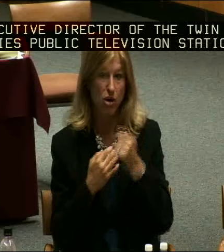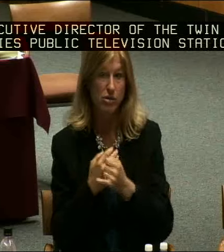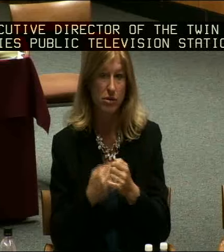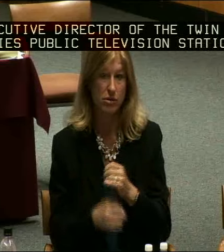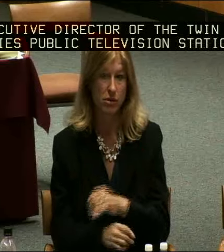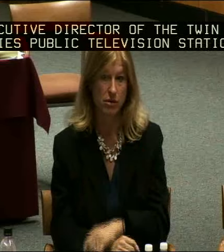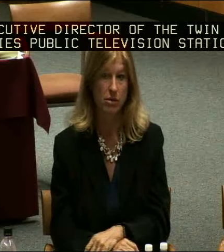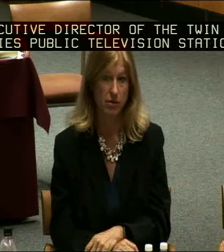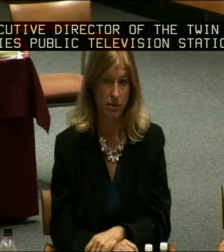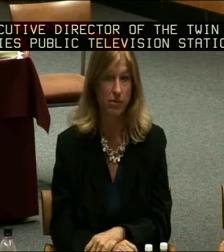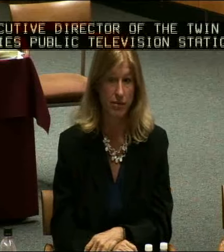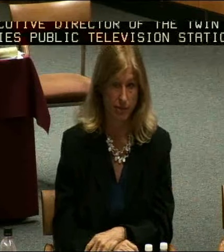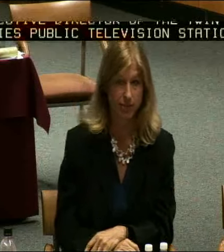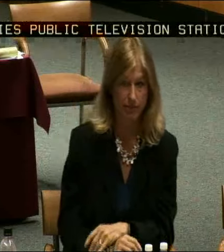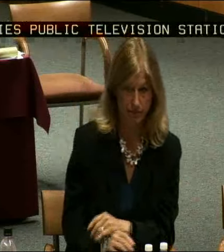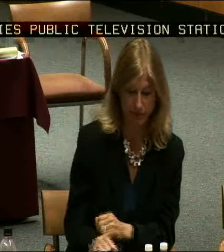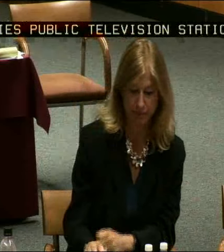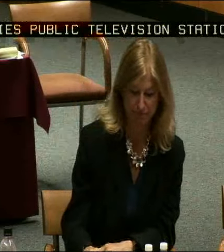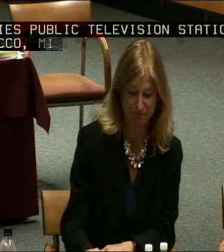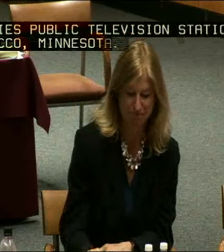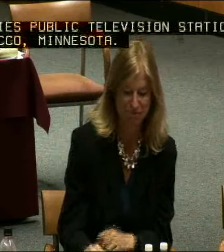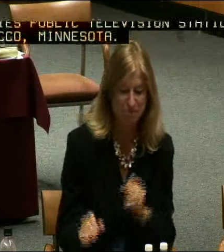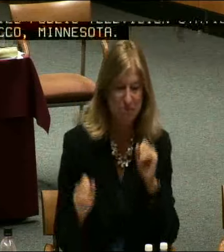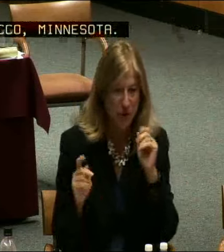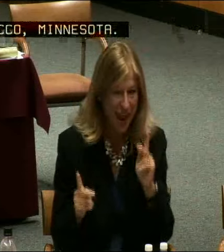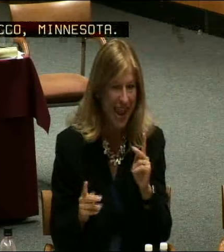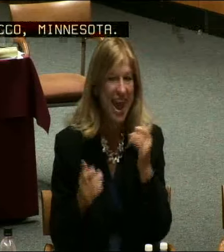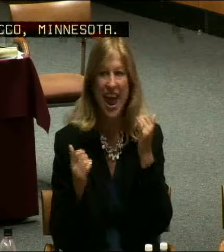And she is involved with their multilingual alerting project.